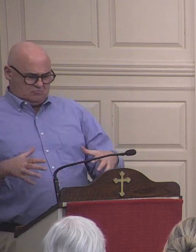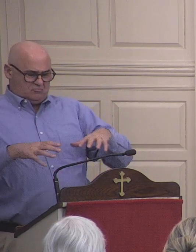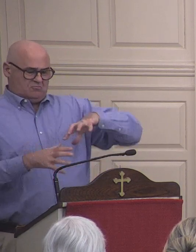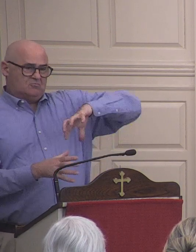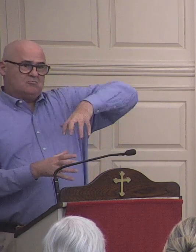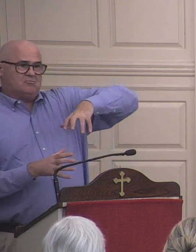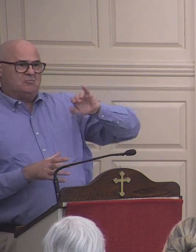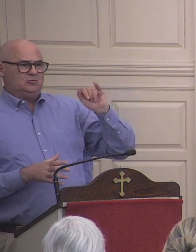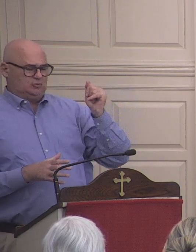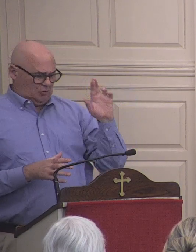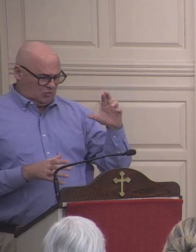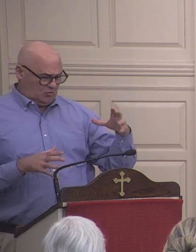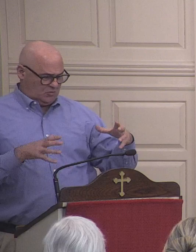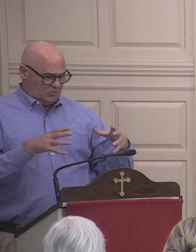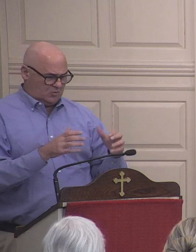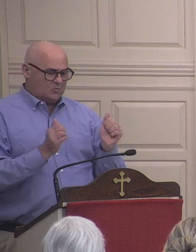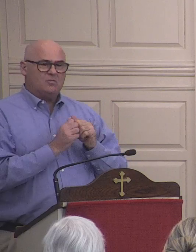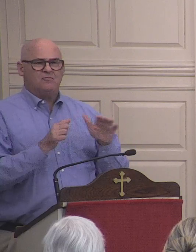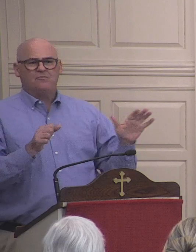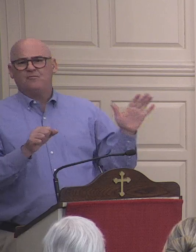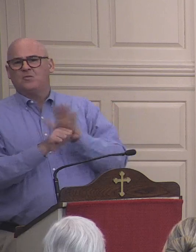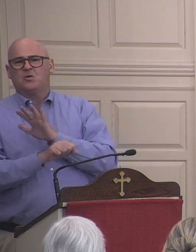With an alabaster jar